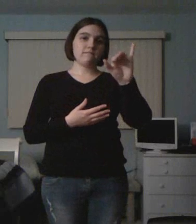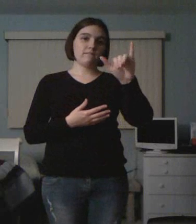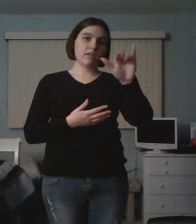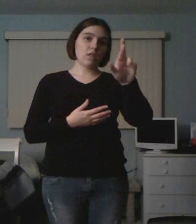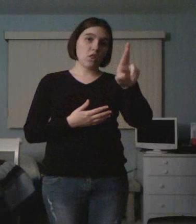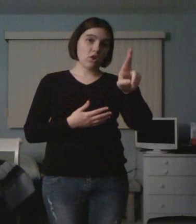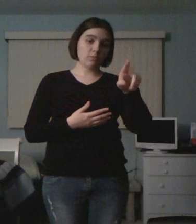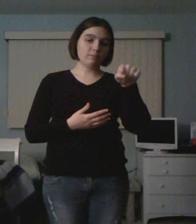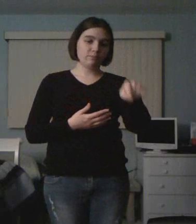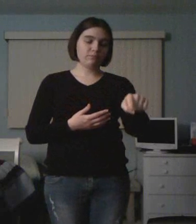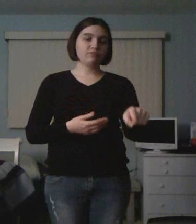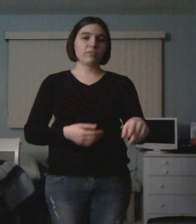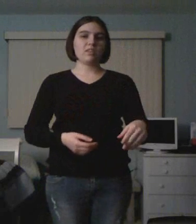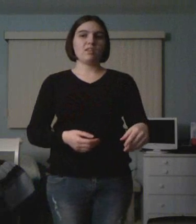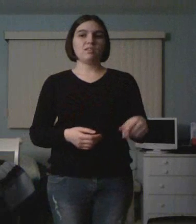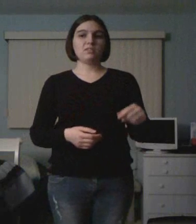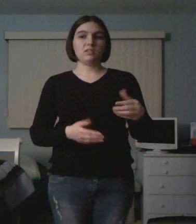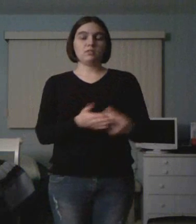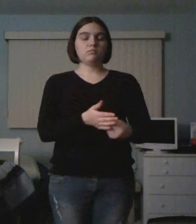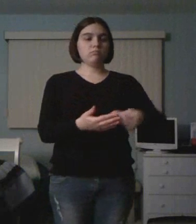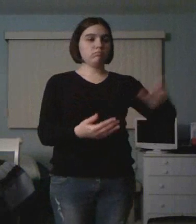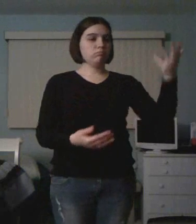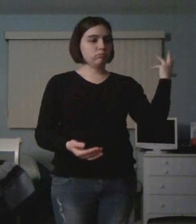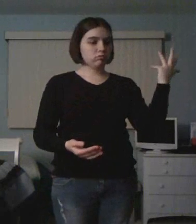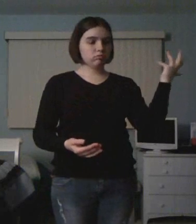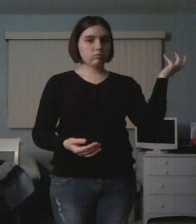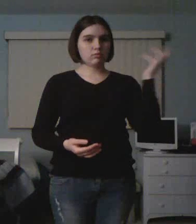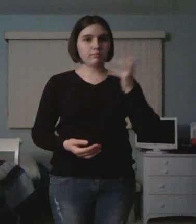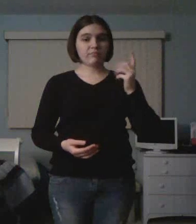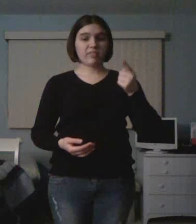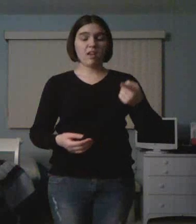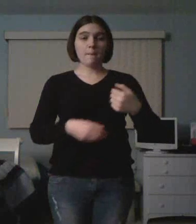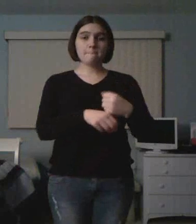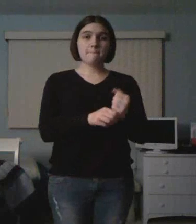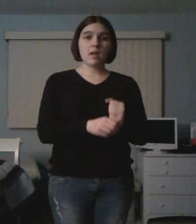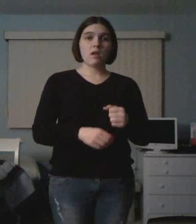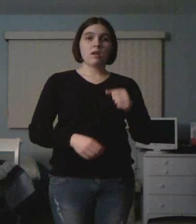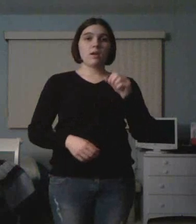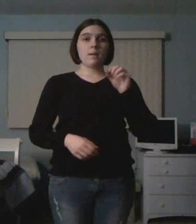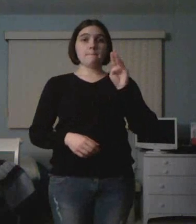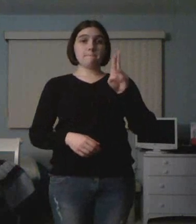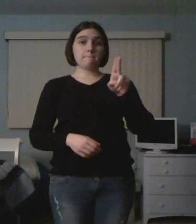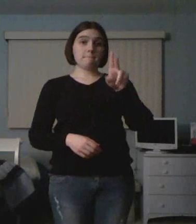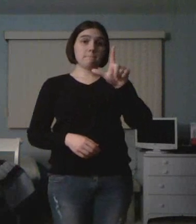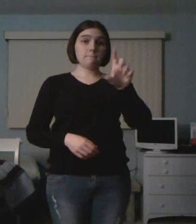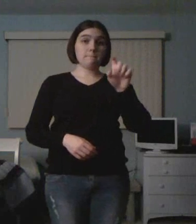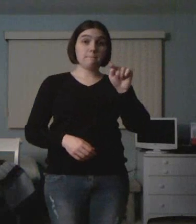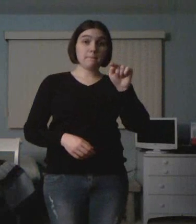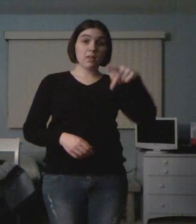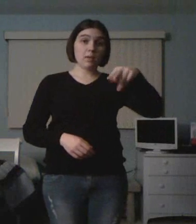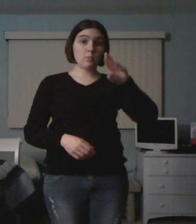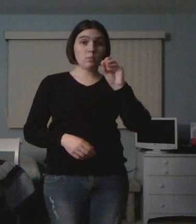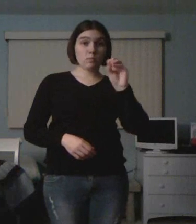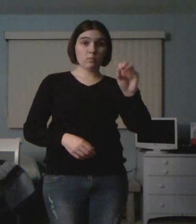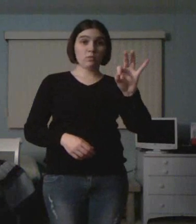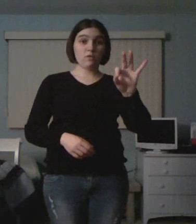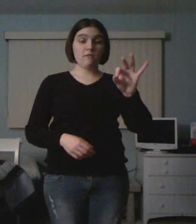as fiberglass. That's what they make bulletproof helmets out of. It's really bomber as far as its tensile